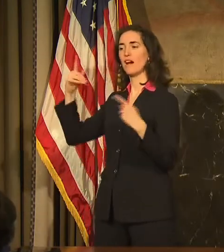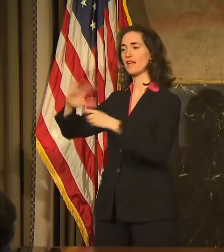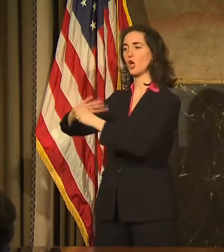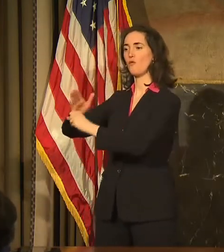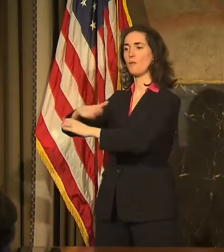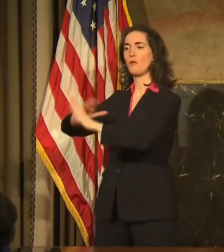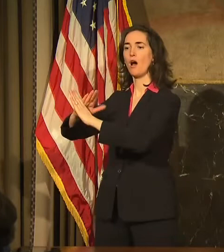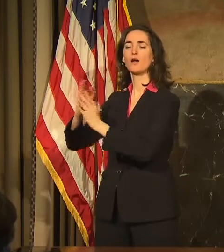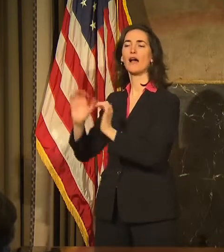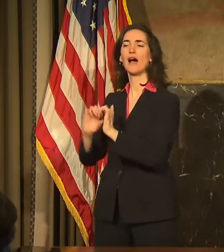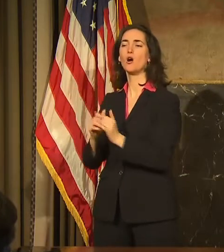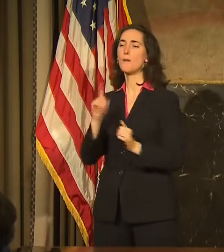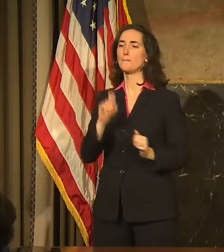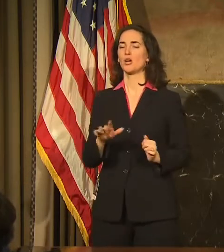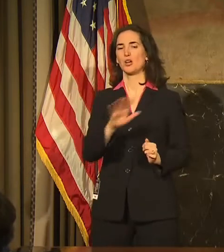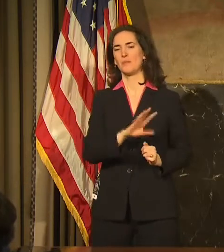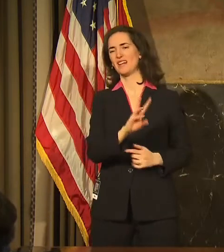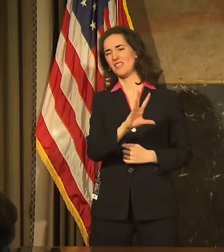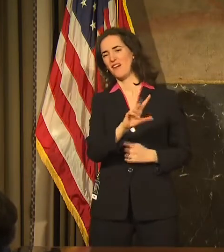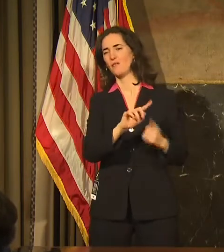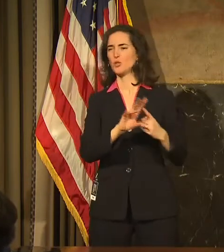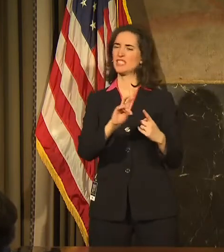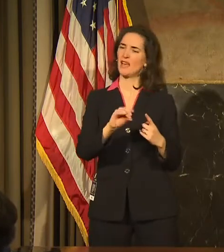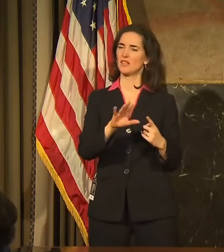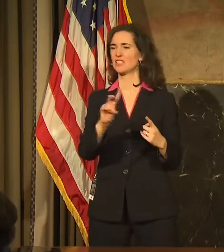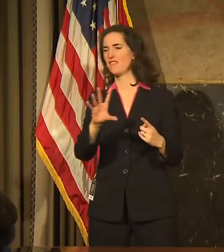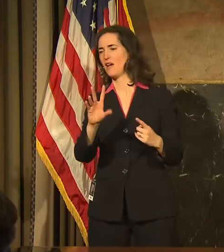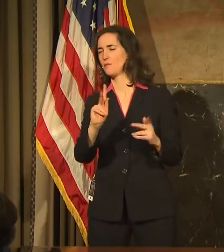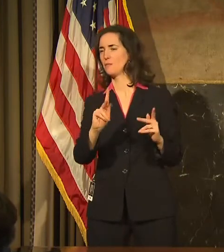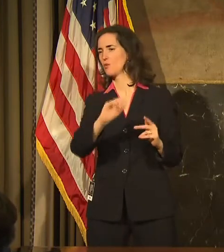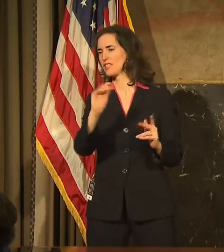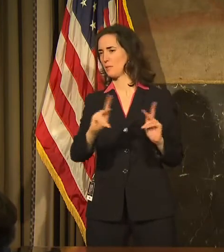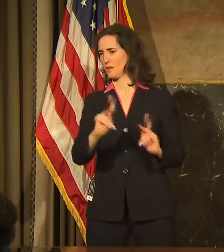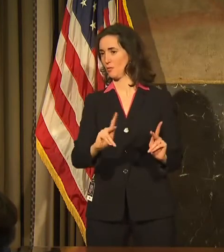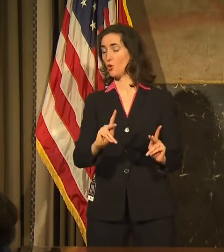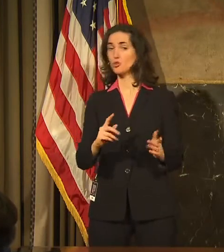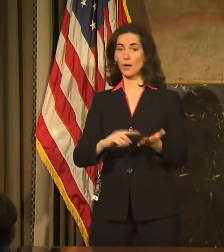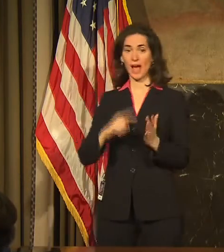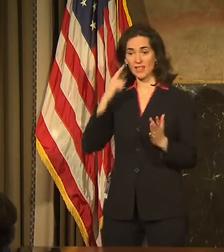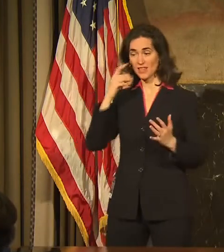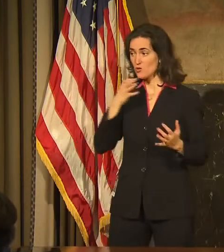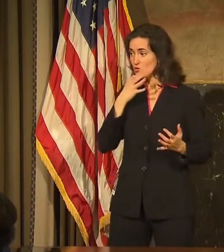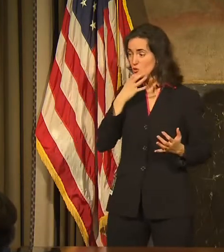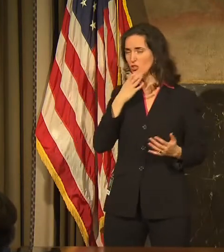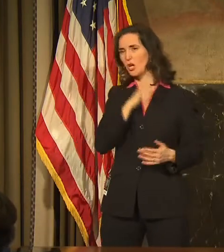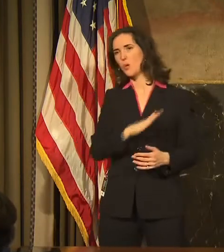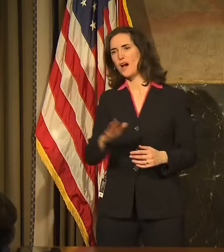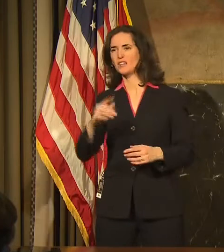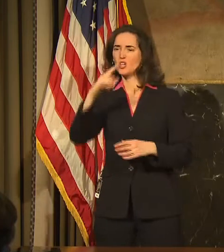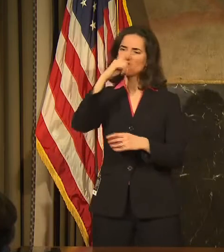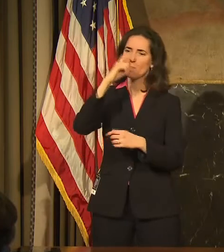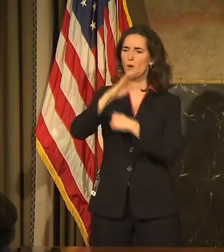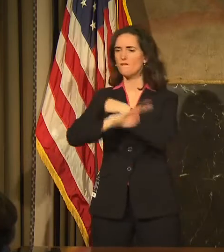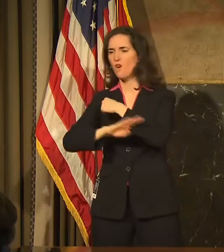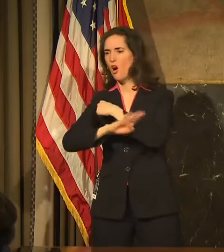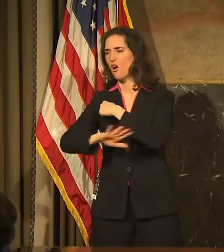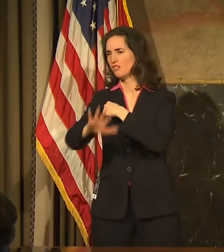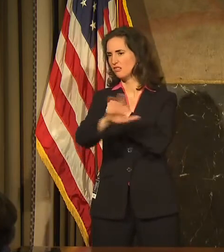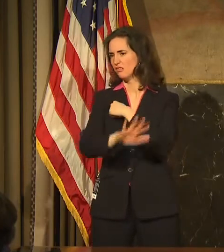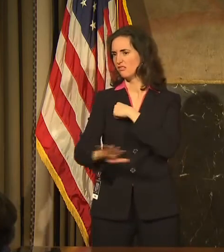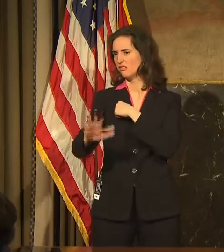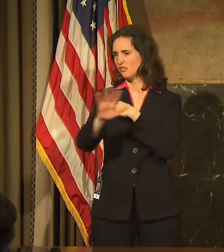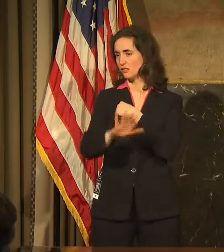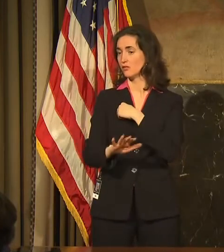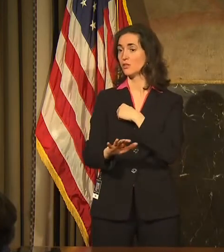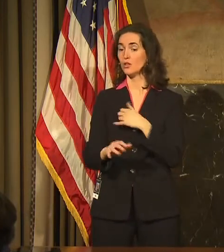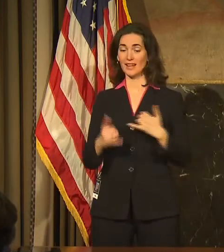towards until sometime, hopefully, in the late summer, maybe early fall, I would imagine. I don't think